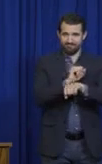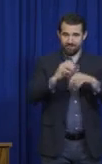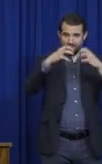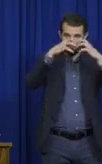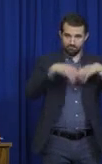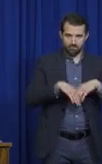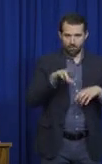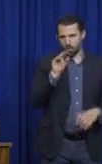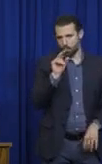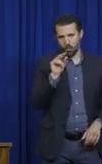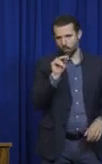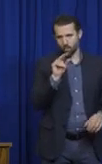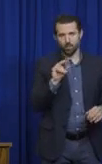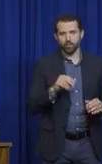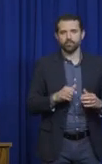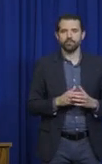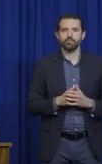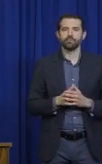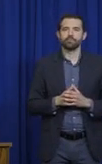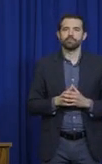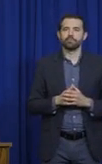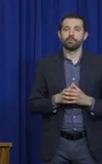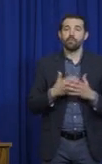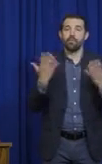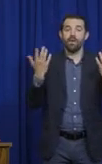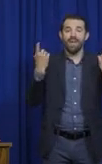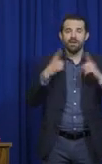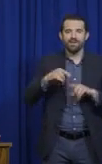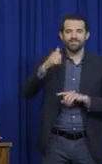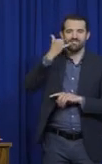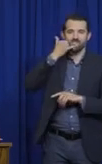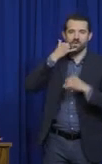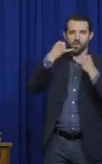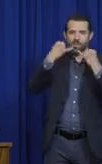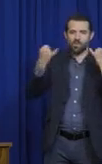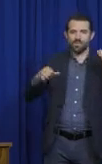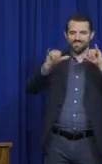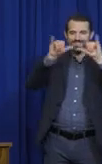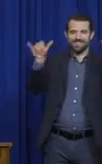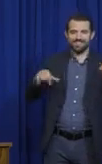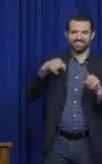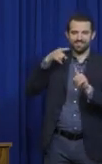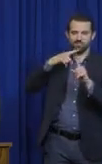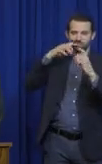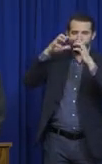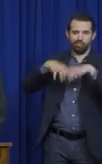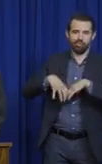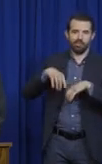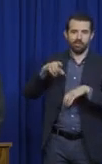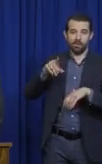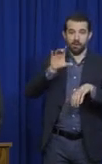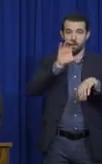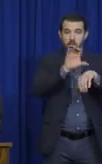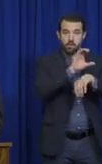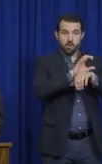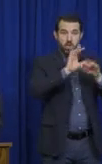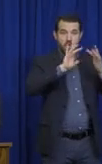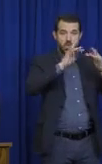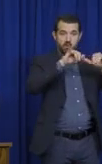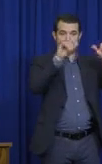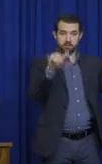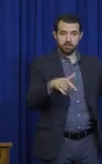What happened was it was the phone lines that crashed, but the actual online